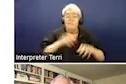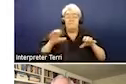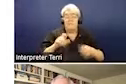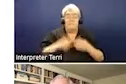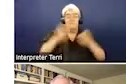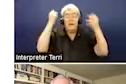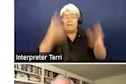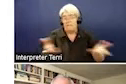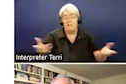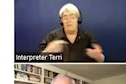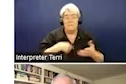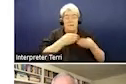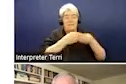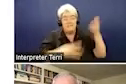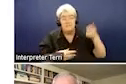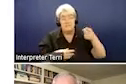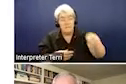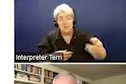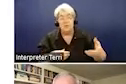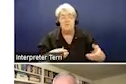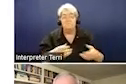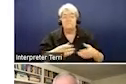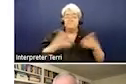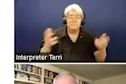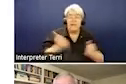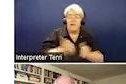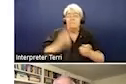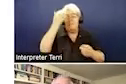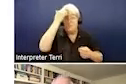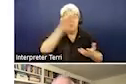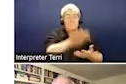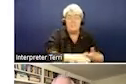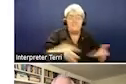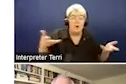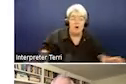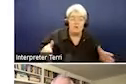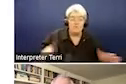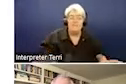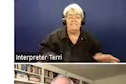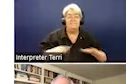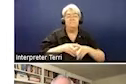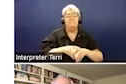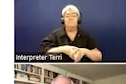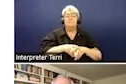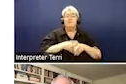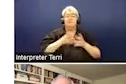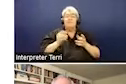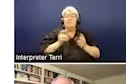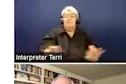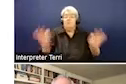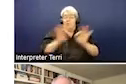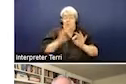areas, and I list them here. Everybody knows this. But the important thing to remember, I think, is